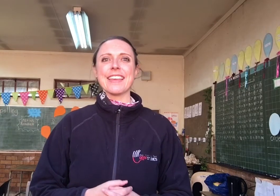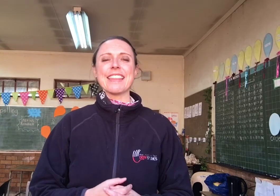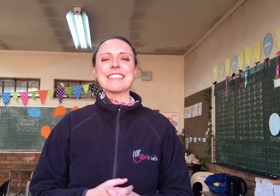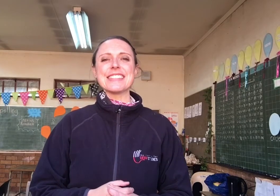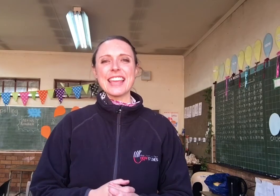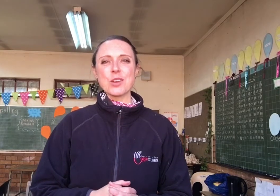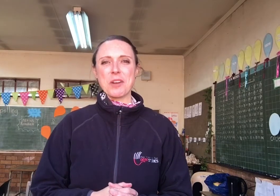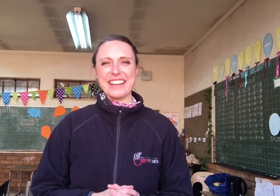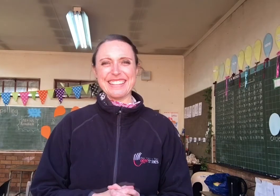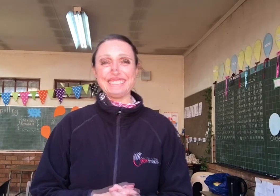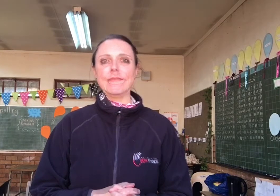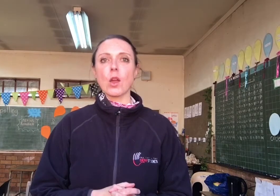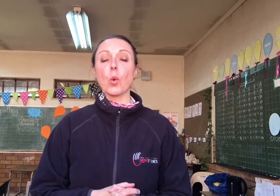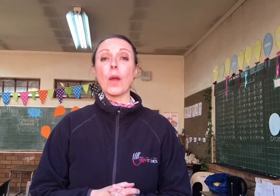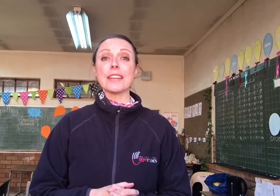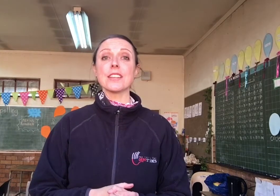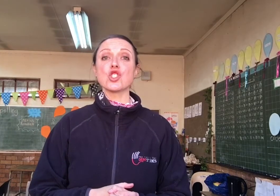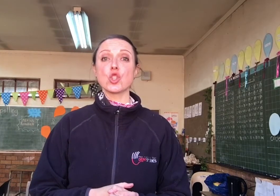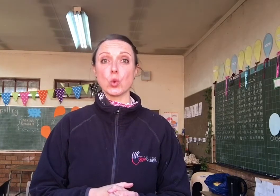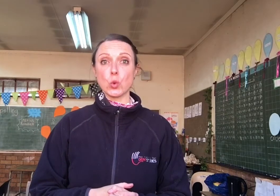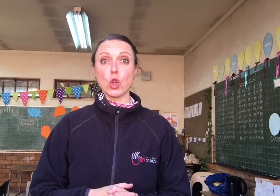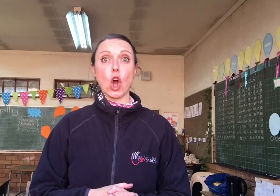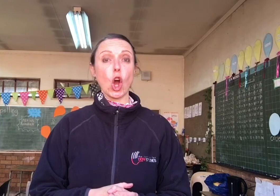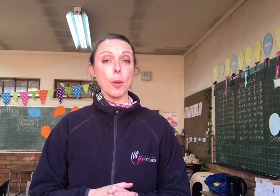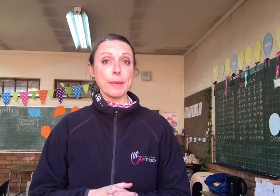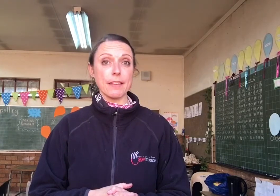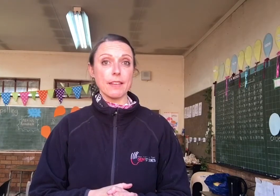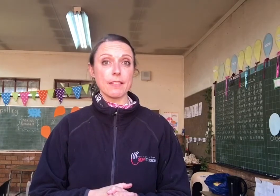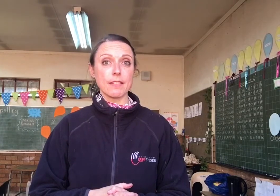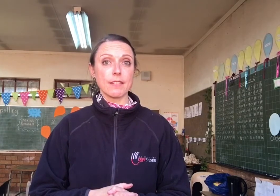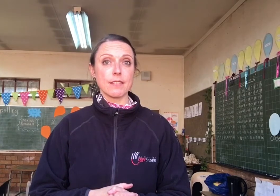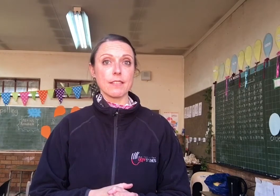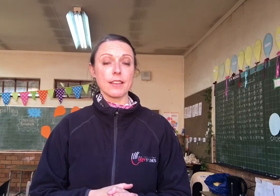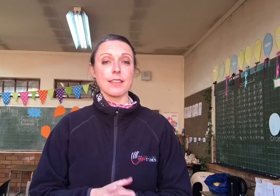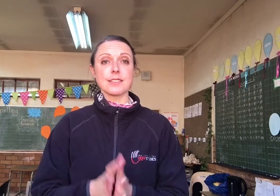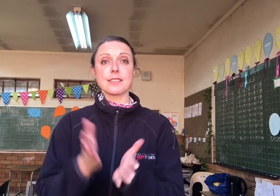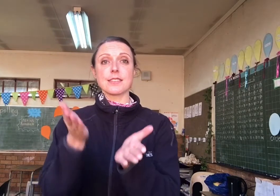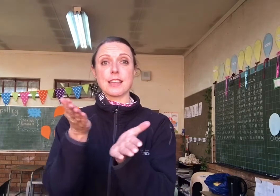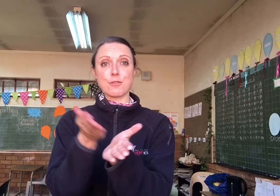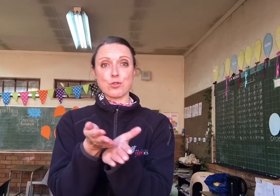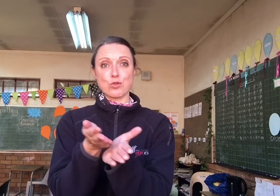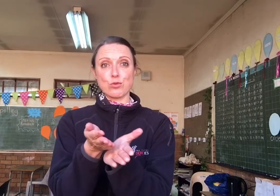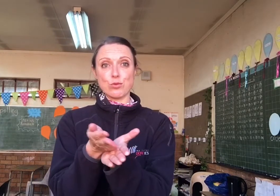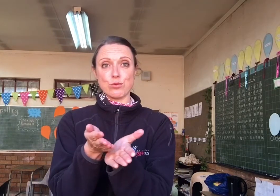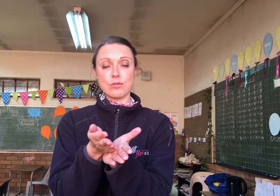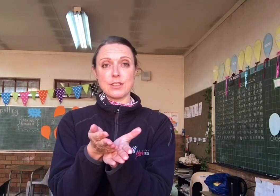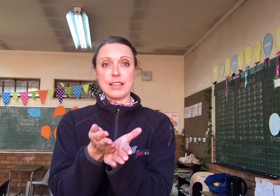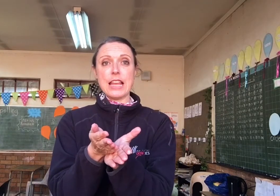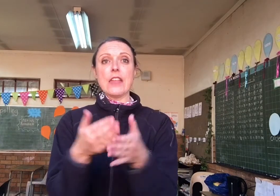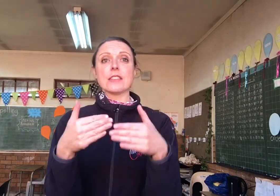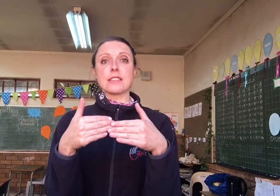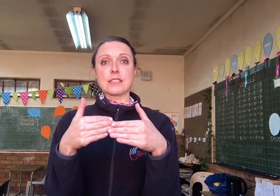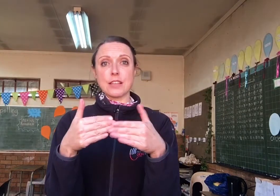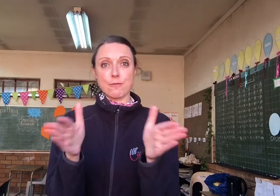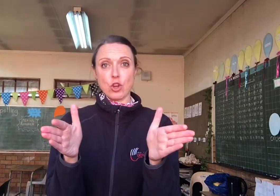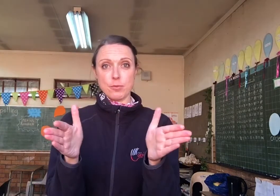The second one is, when does school open? This is the sign for school. This is the sign for open,